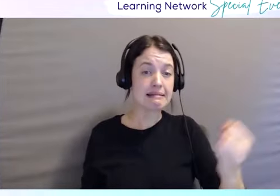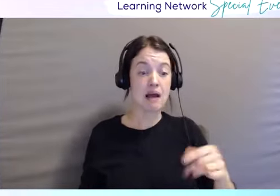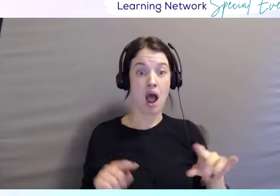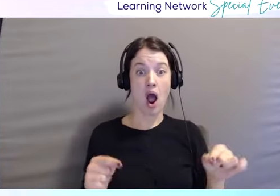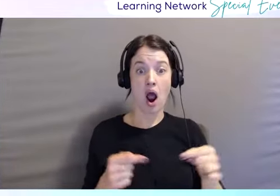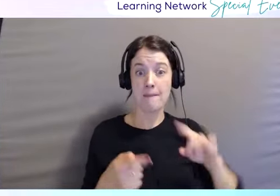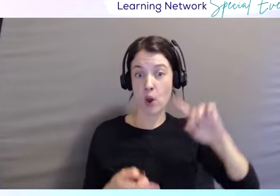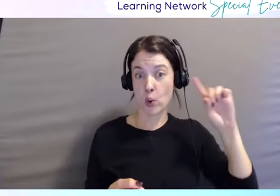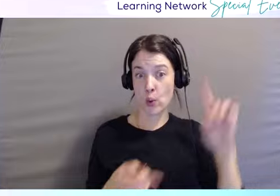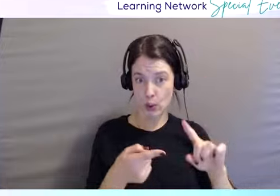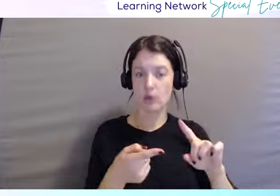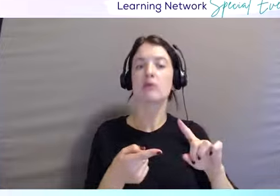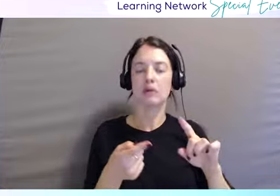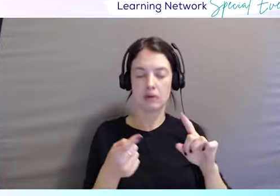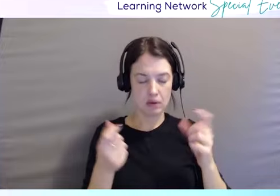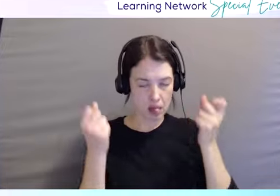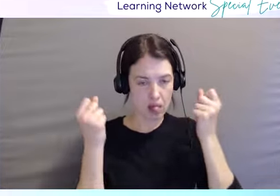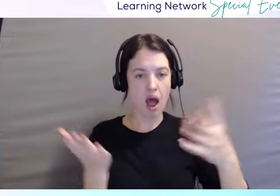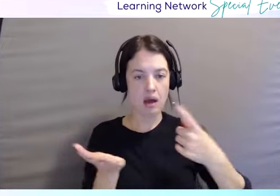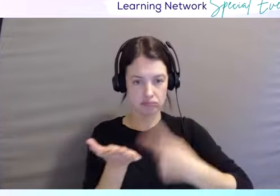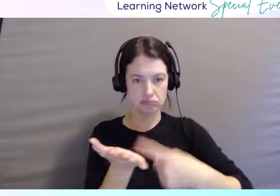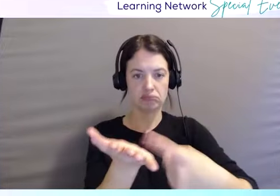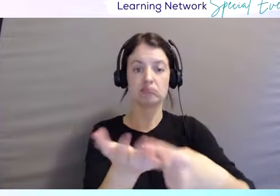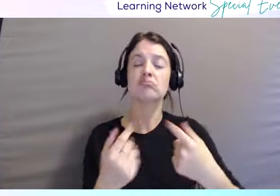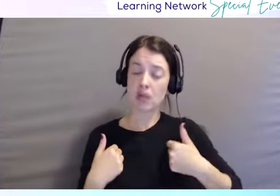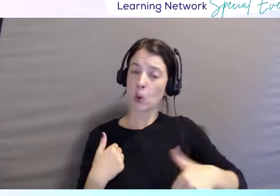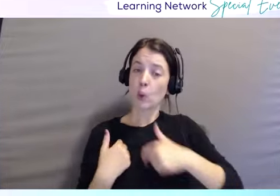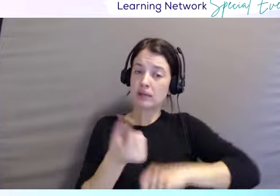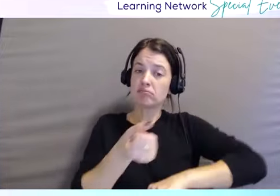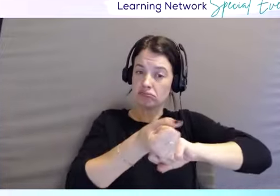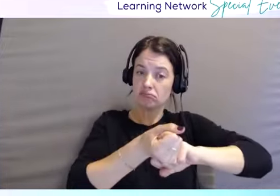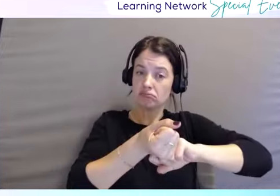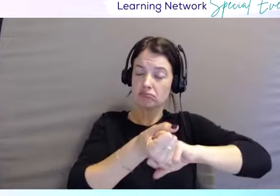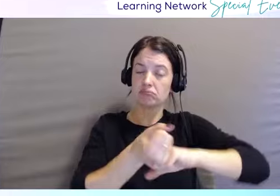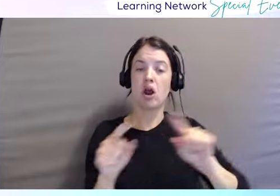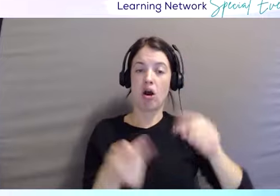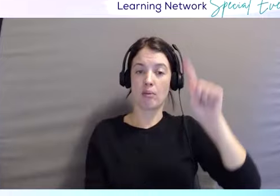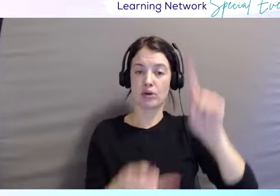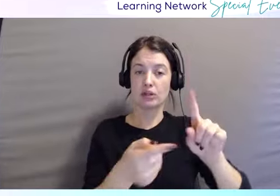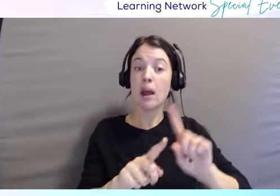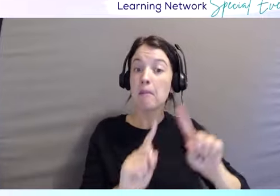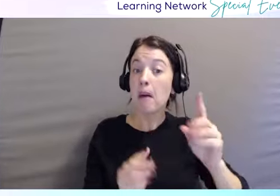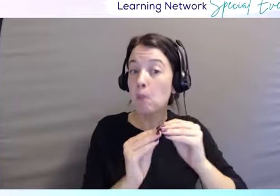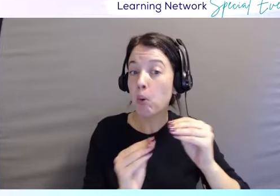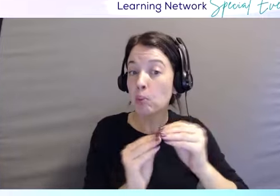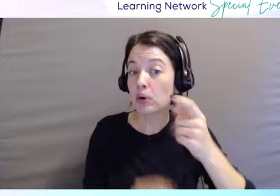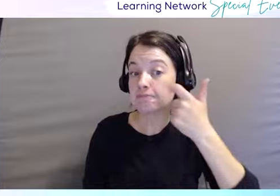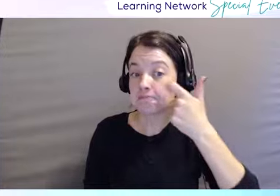And we certainly endorse harm reduction. But of late, there's an increased return to the notion